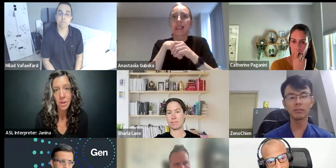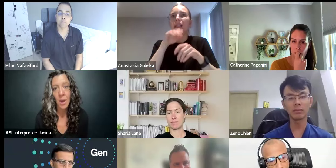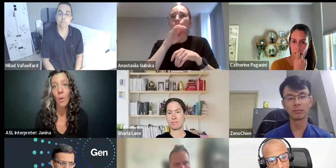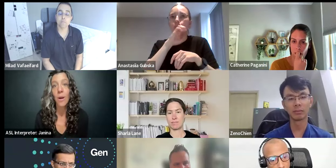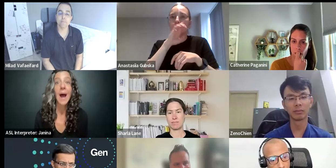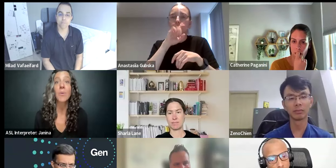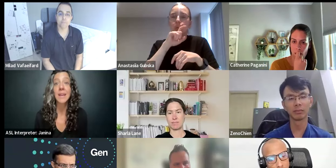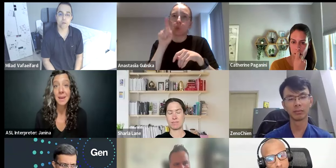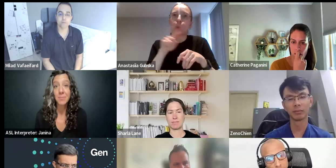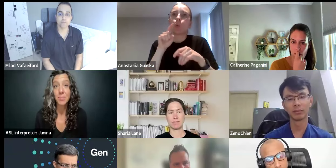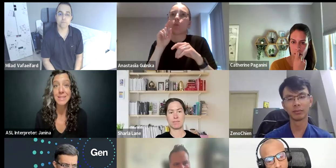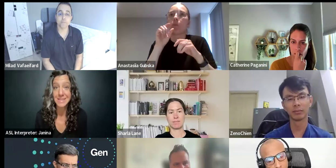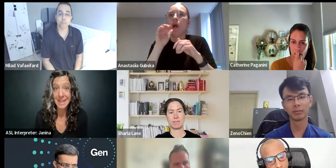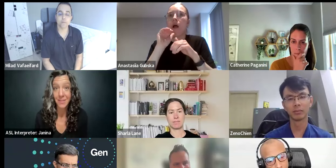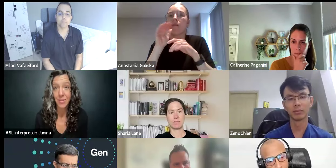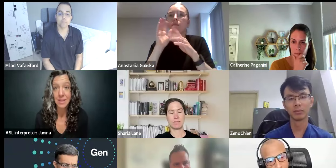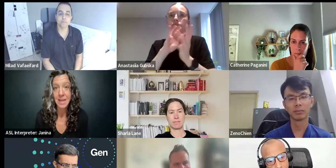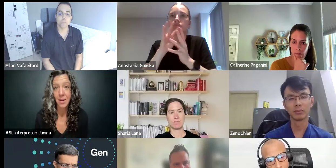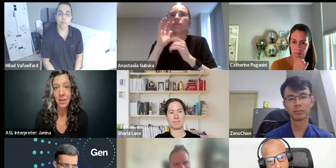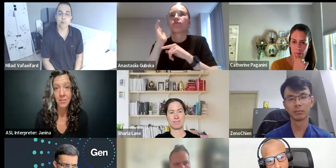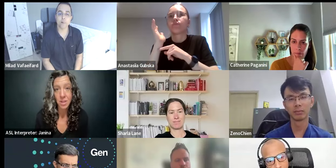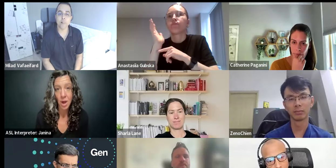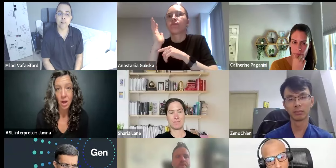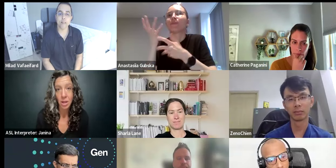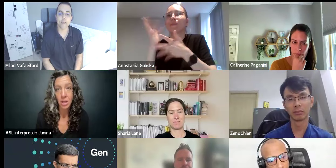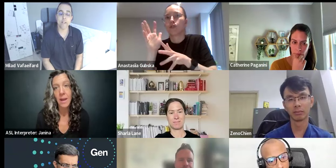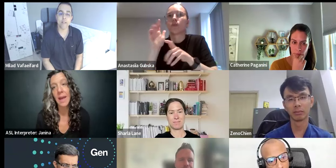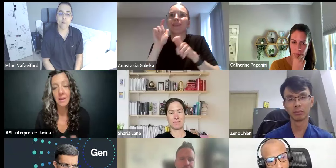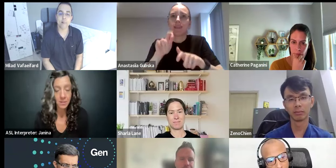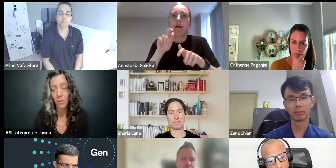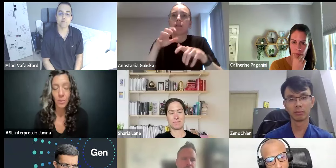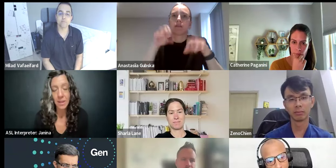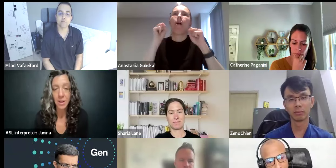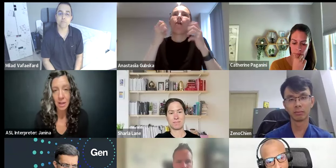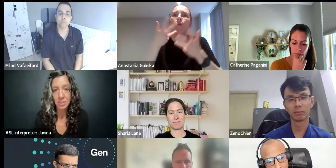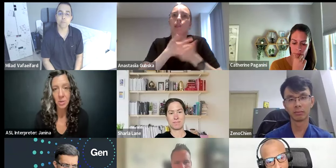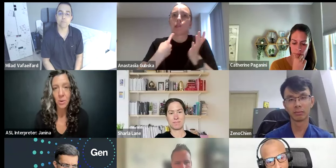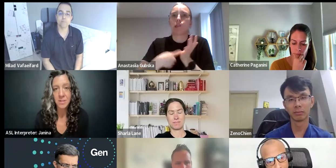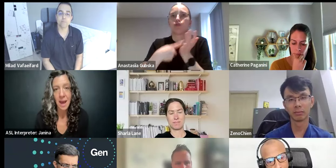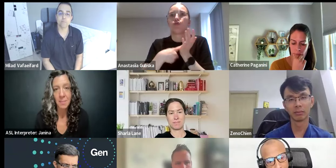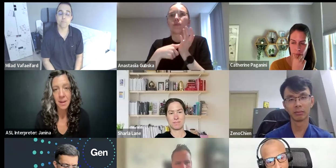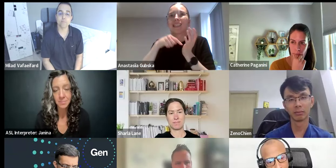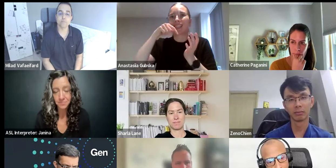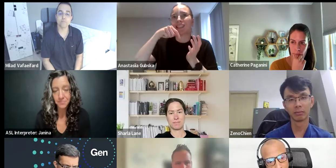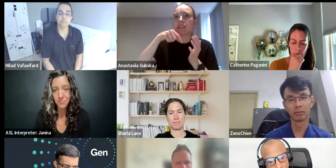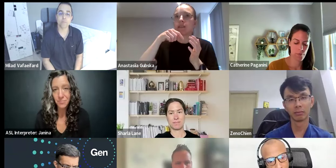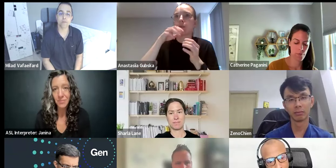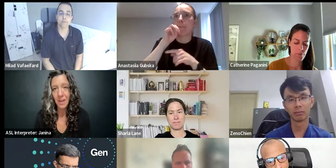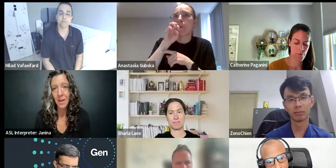two, or how we can get people to stay for the entirety of the talk. And or the interaction or whatever's